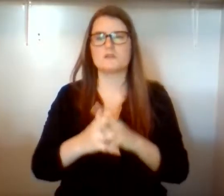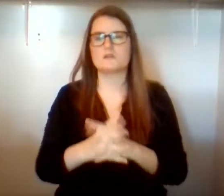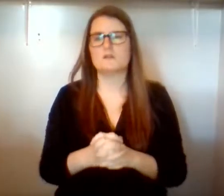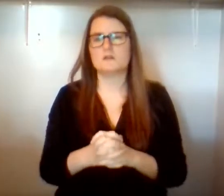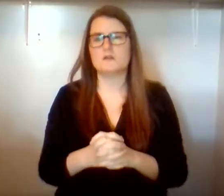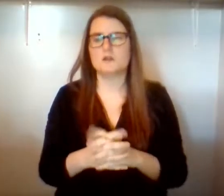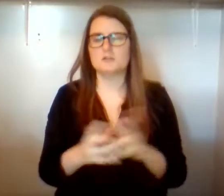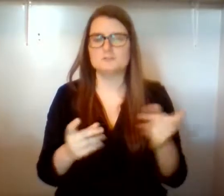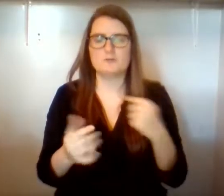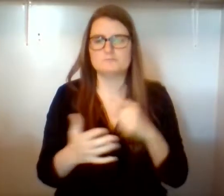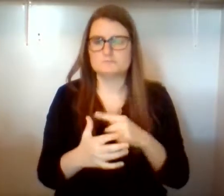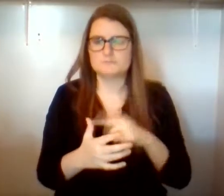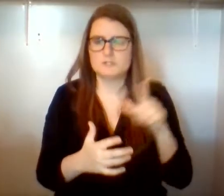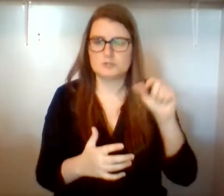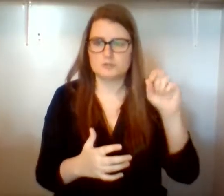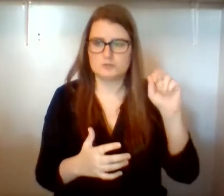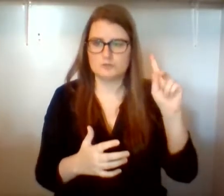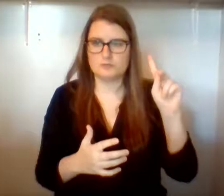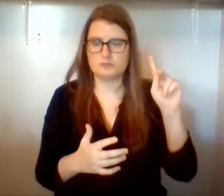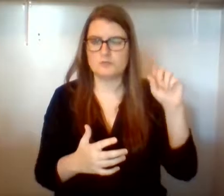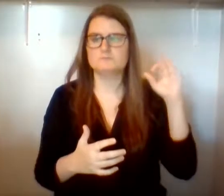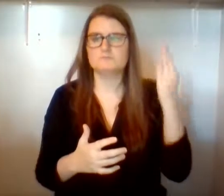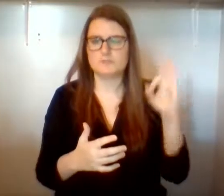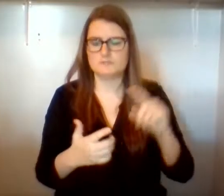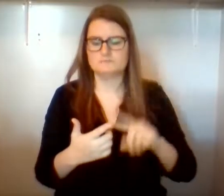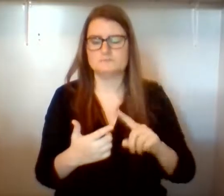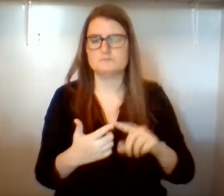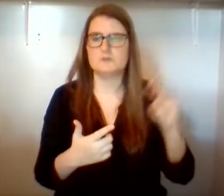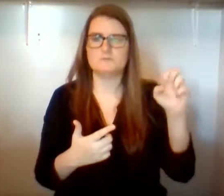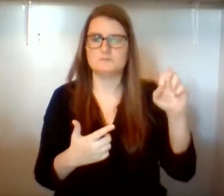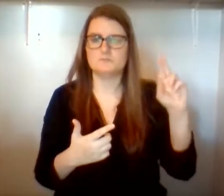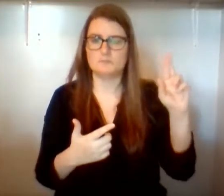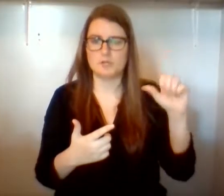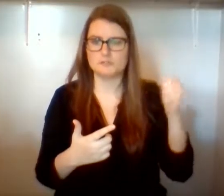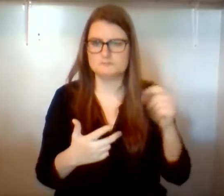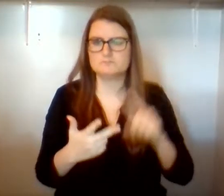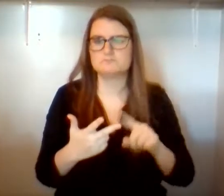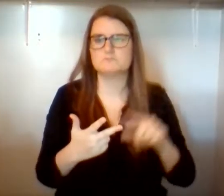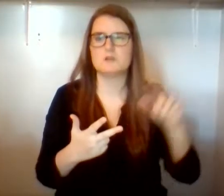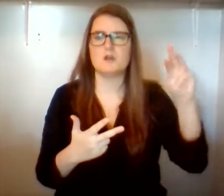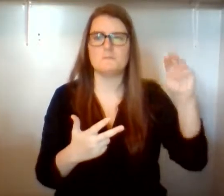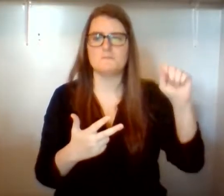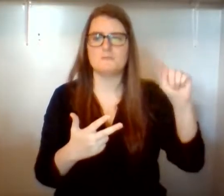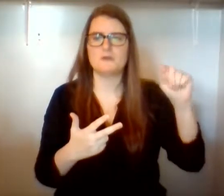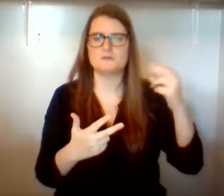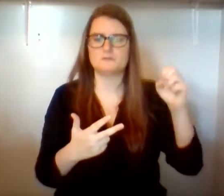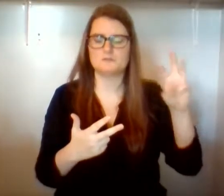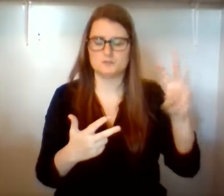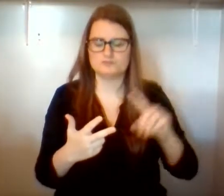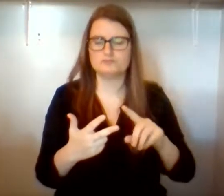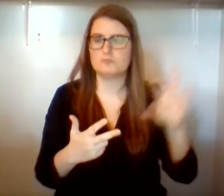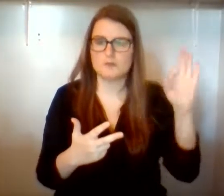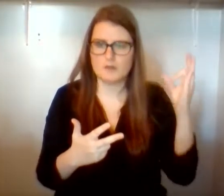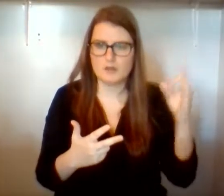The salvation of sinners on Good Friday and Easter is the goal. Jesus came at Christmas to seek and to save the lost, Luke